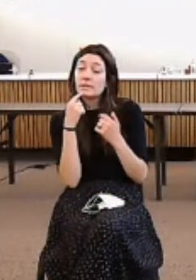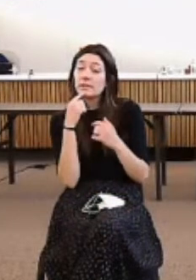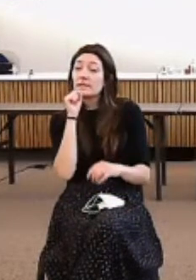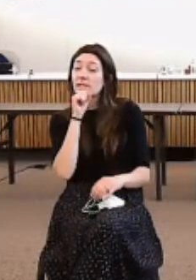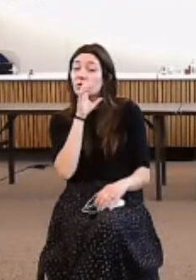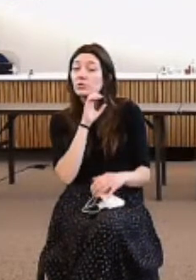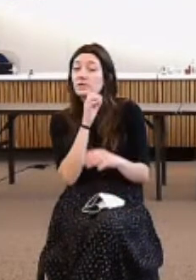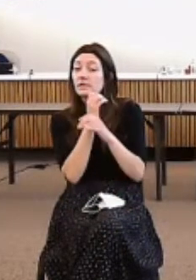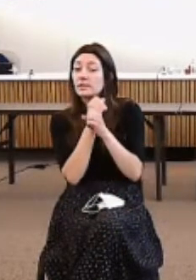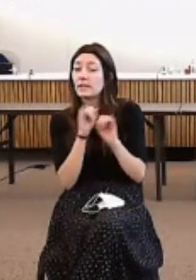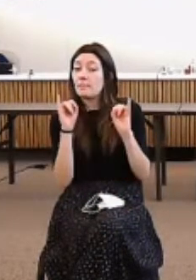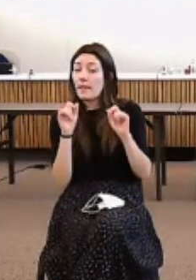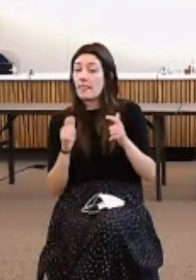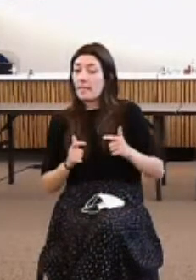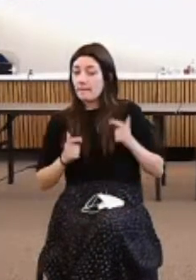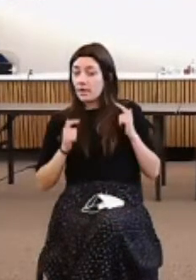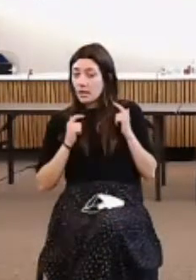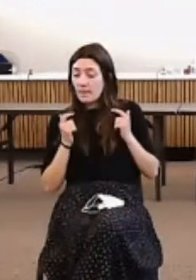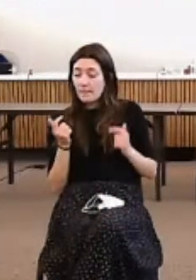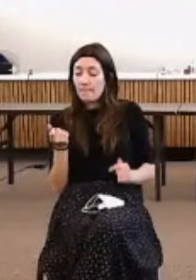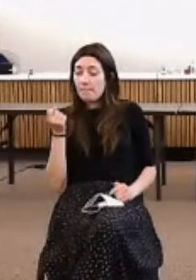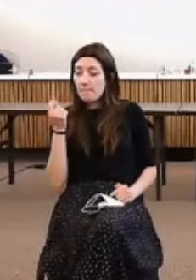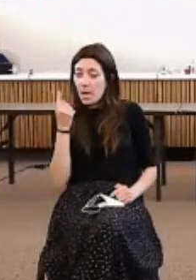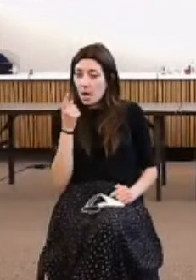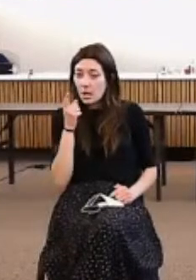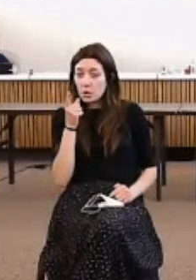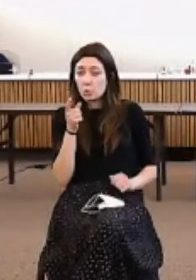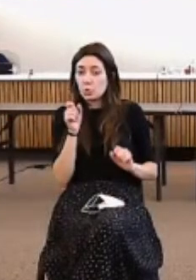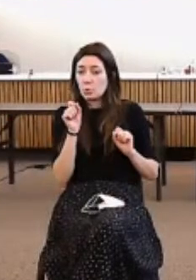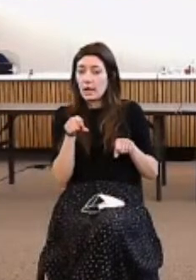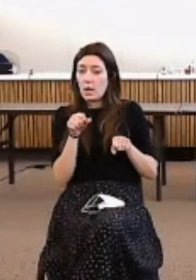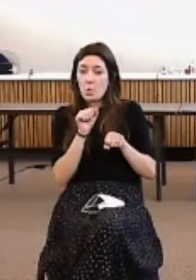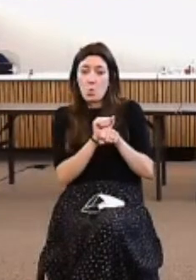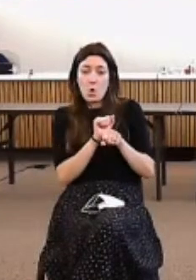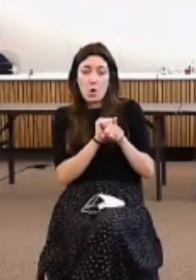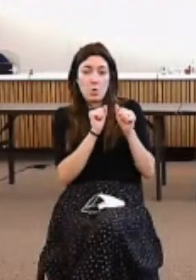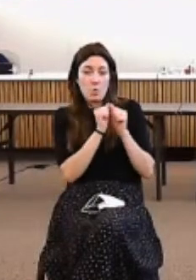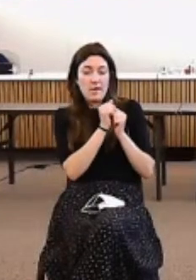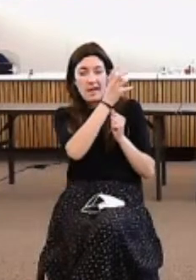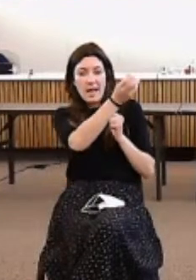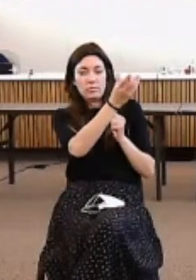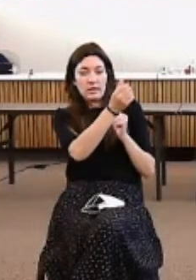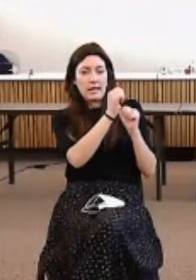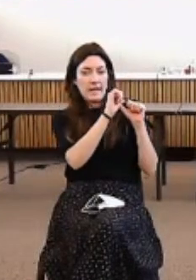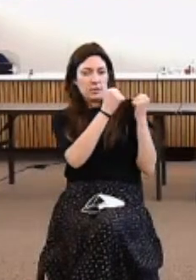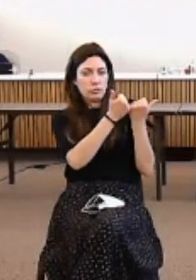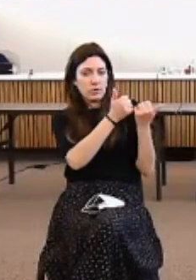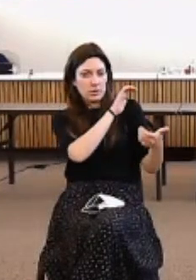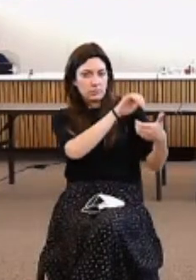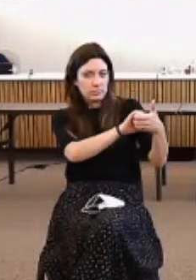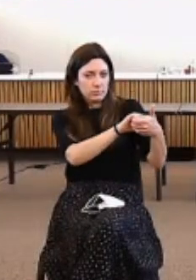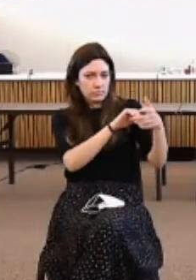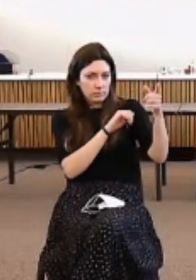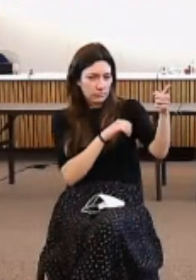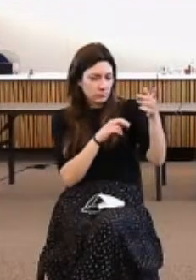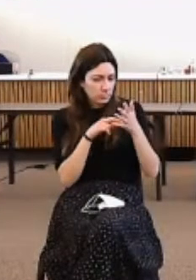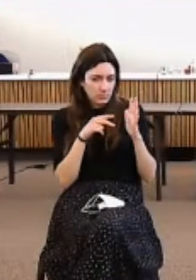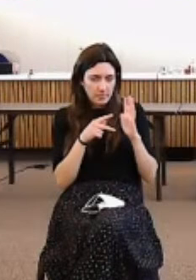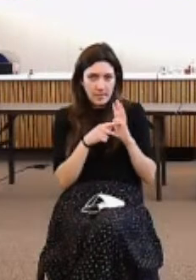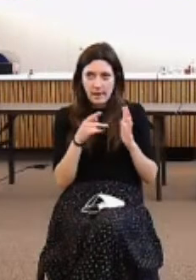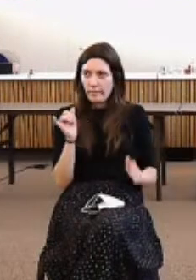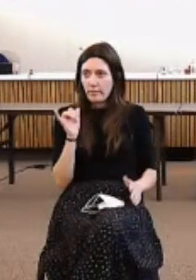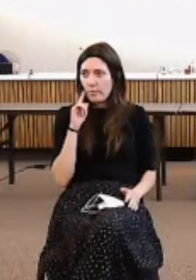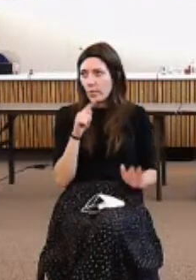independent living, Yes. but you would be working with outside agencies. So would that be things